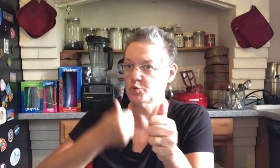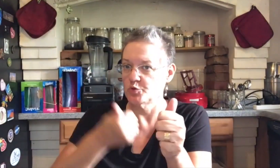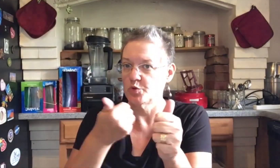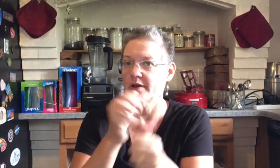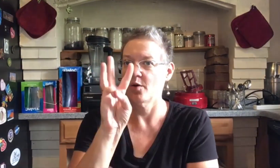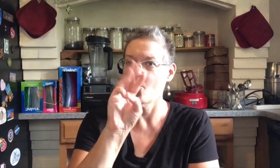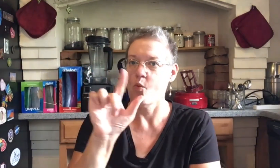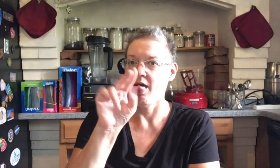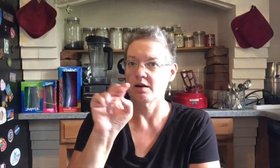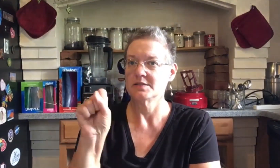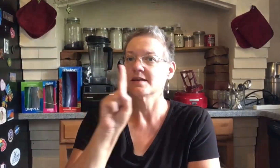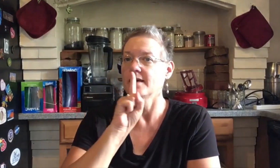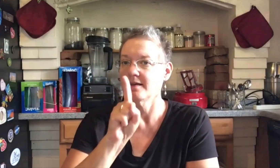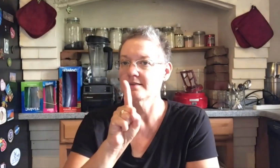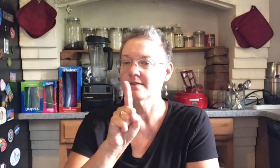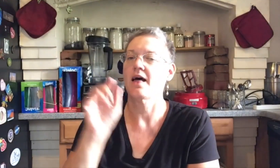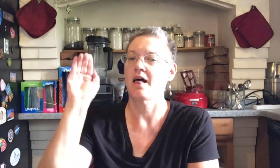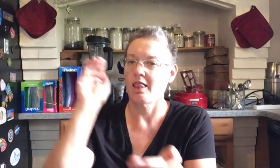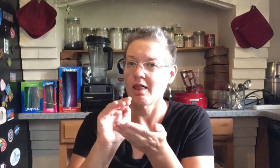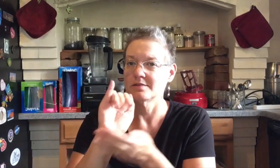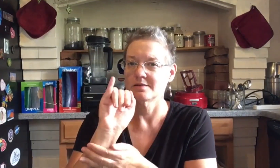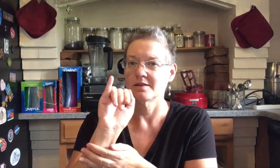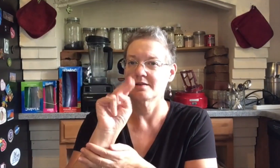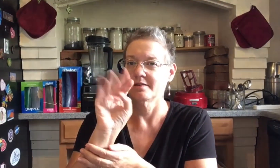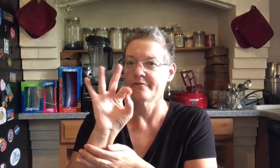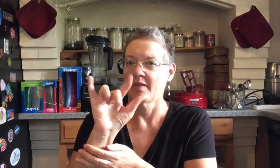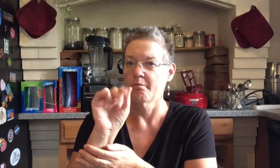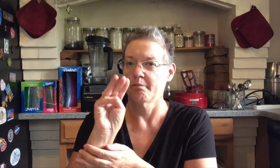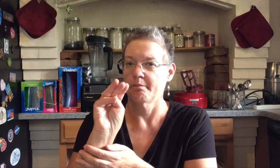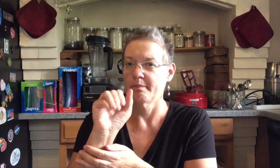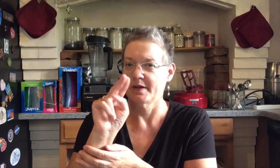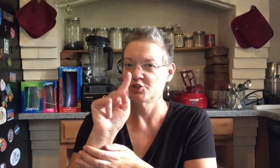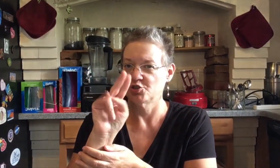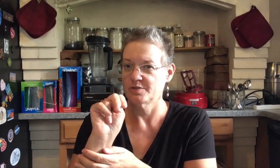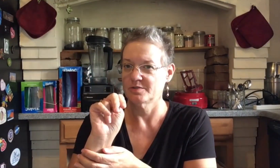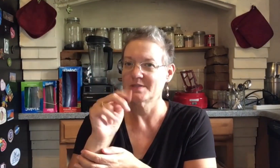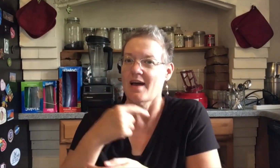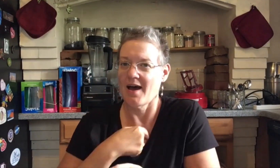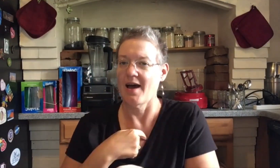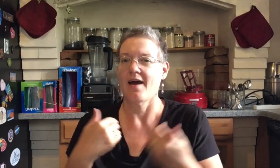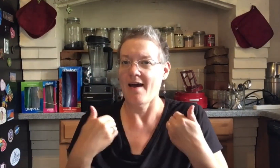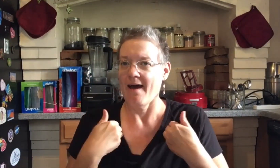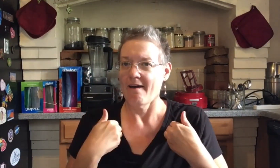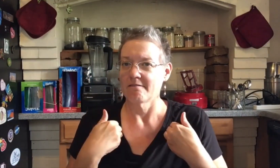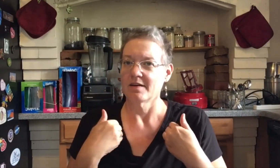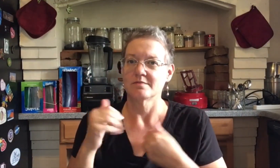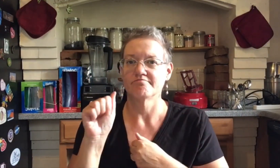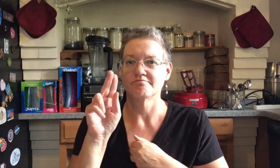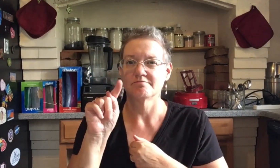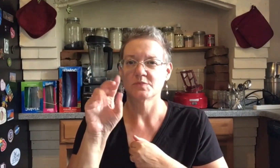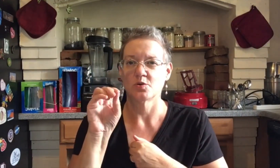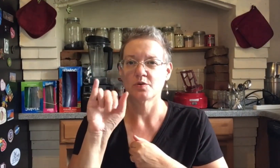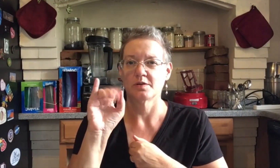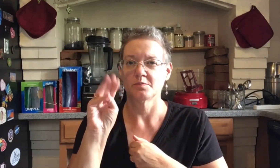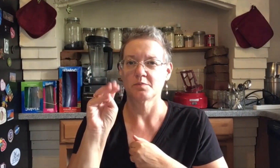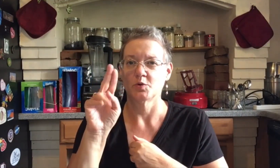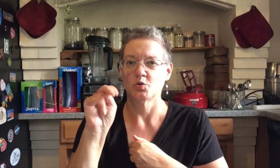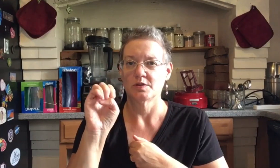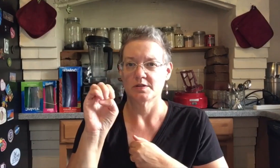The reason I pursue wellness is to reduce my inflammation. I have an autoimmune